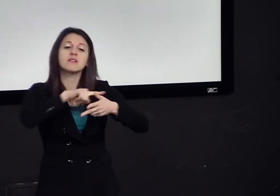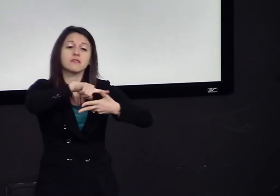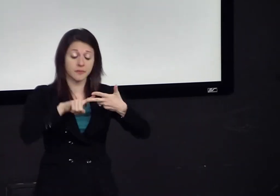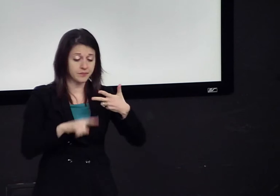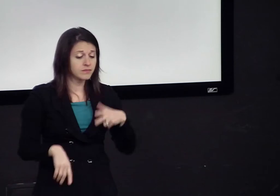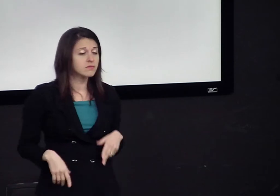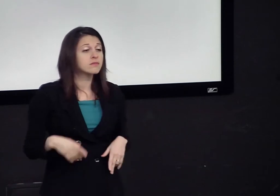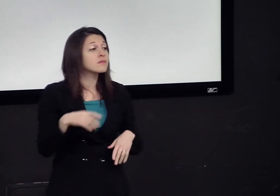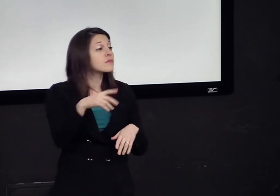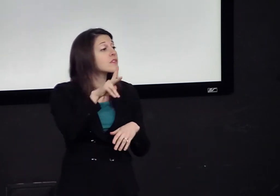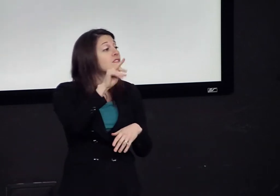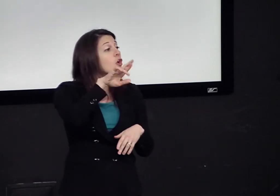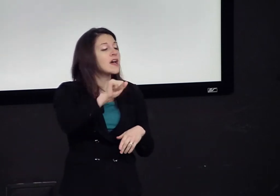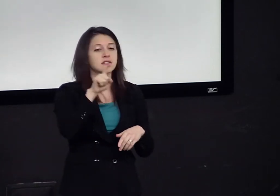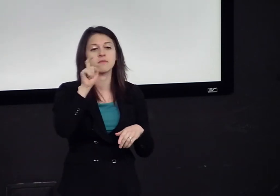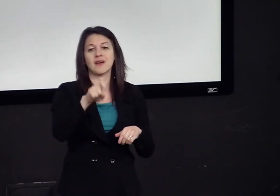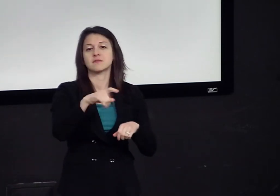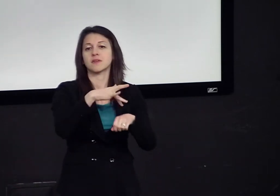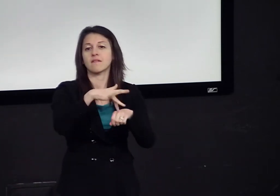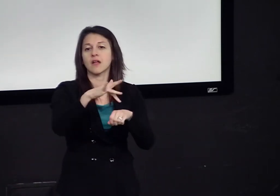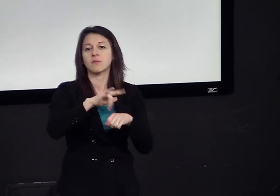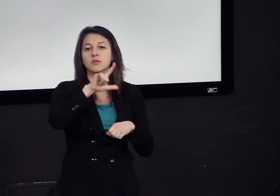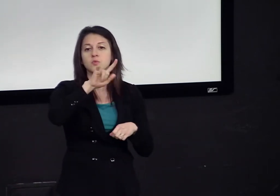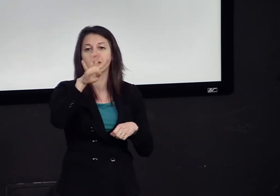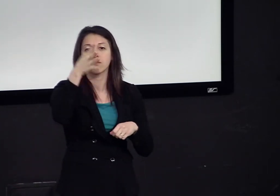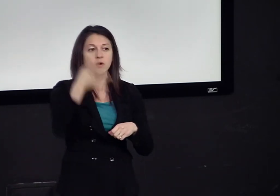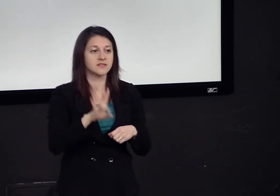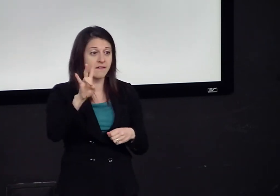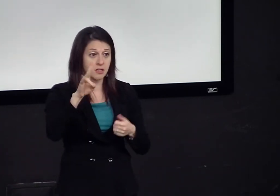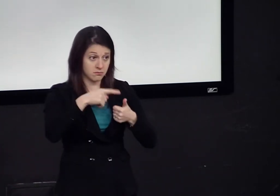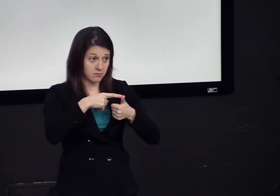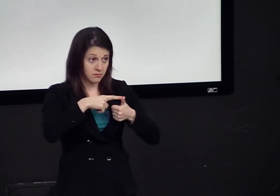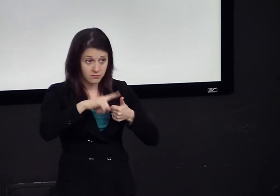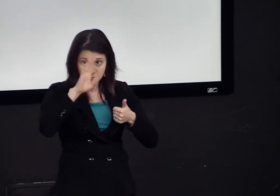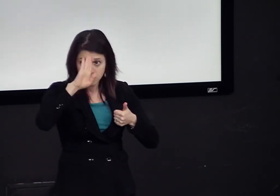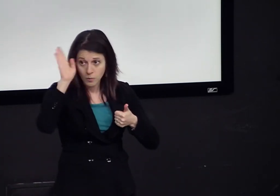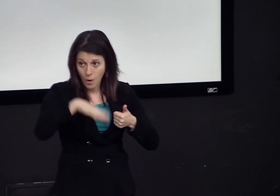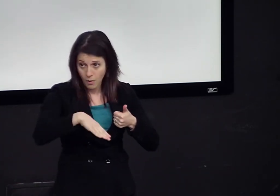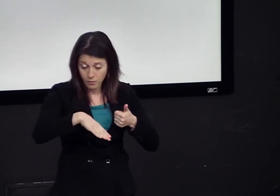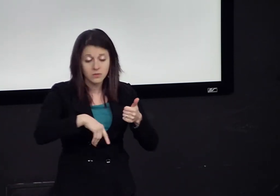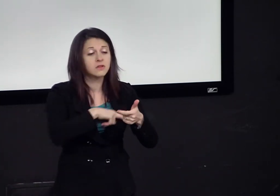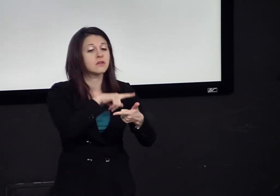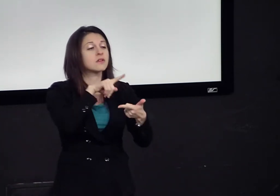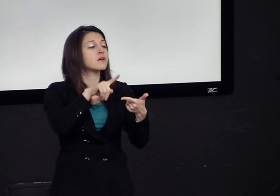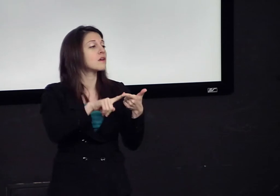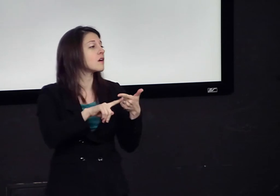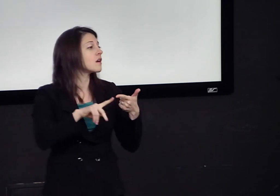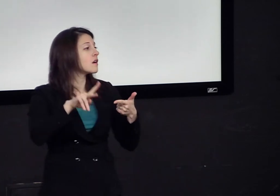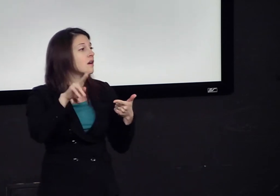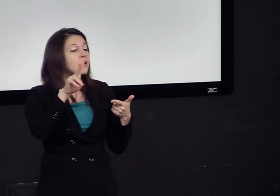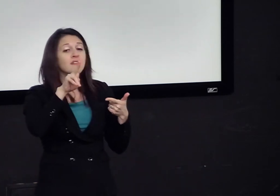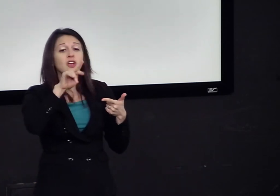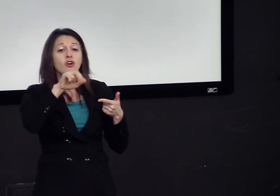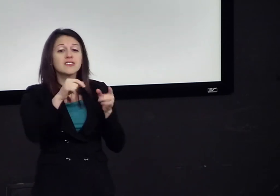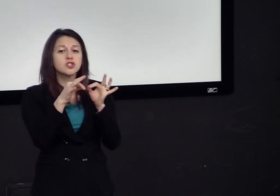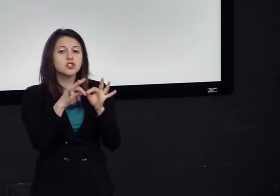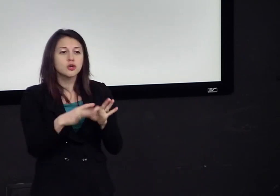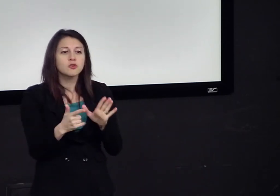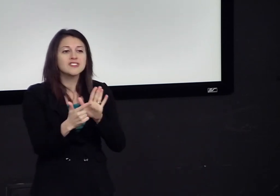And there's several other rules that are listed as well. But in terms of VRS, it says that it must be provided 24/7.